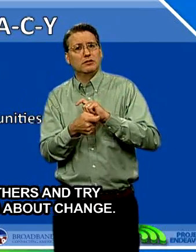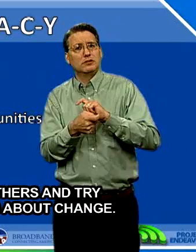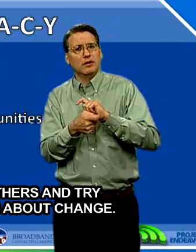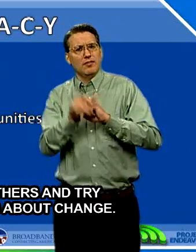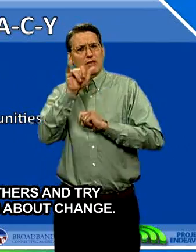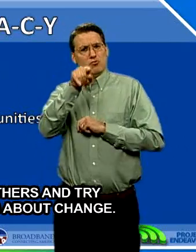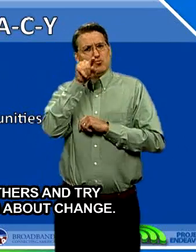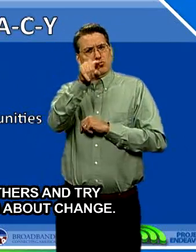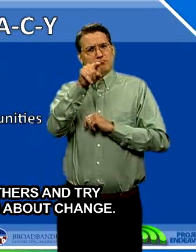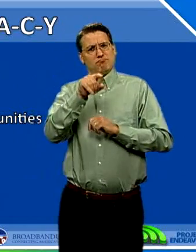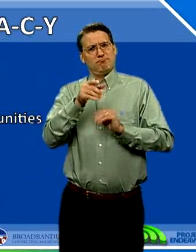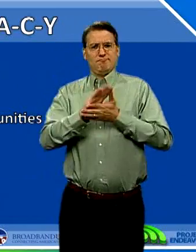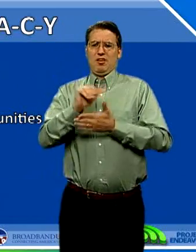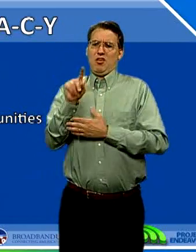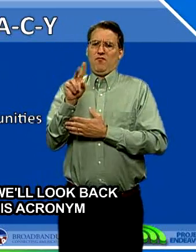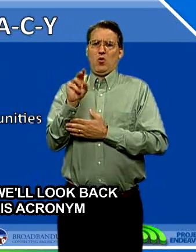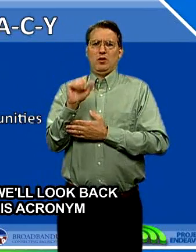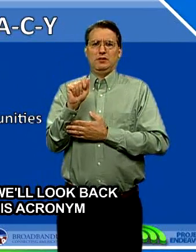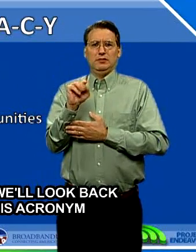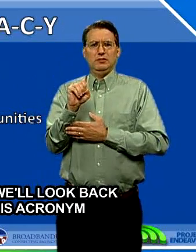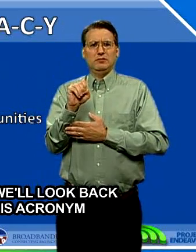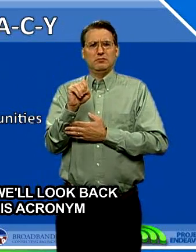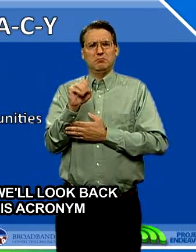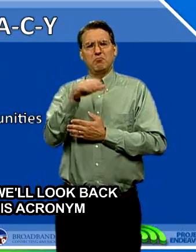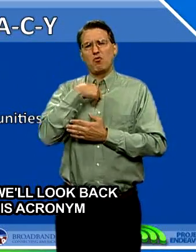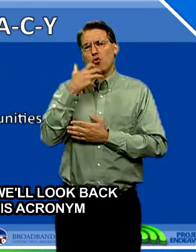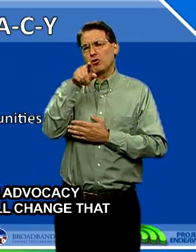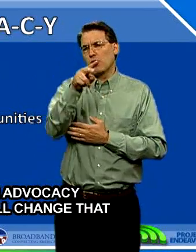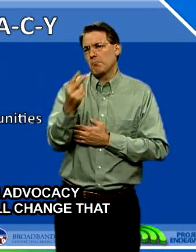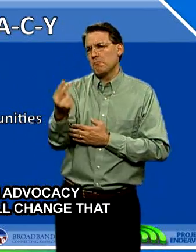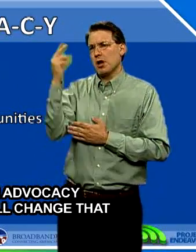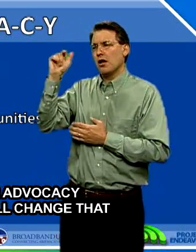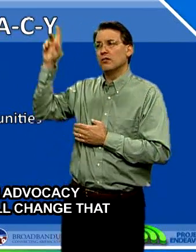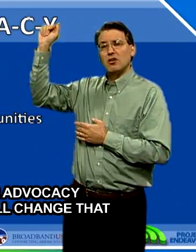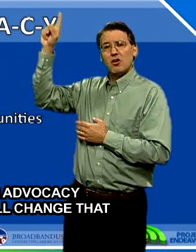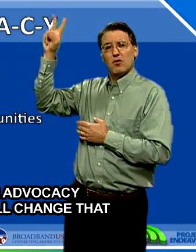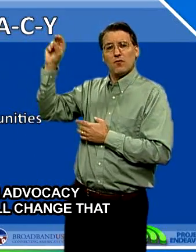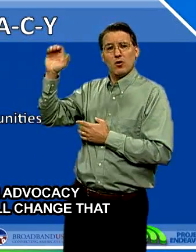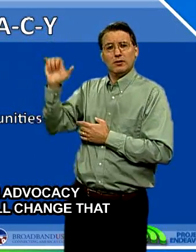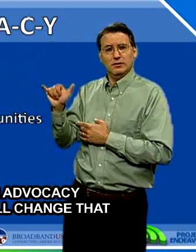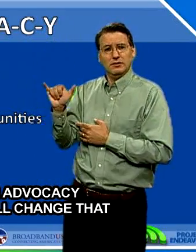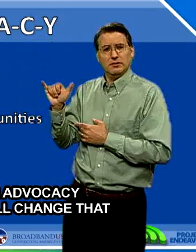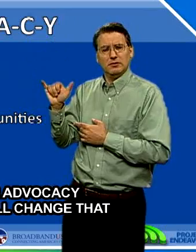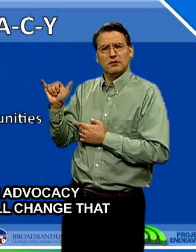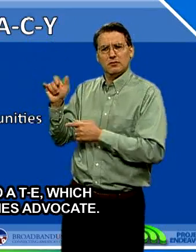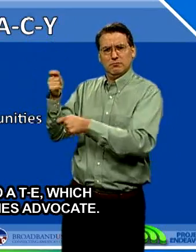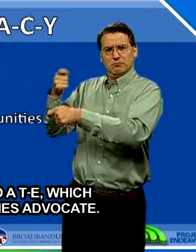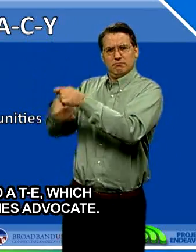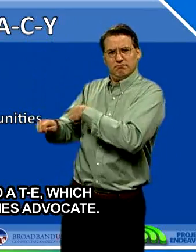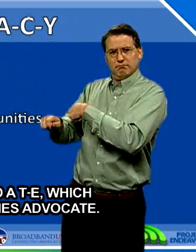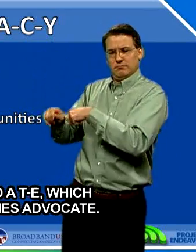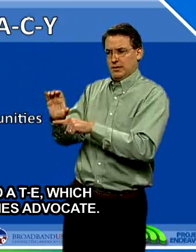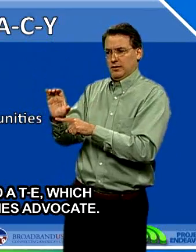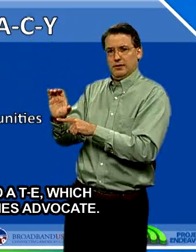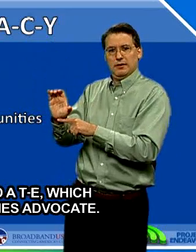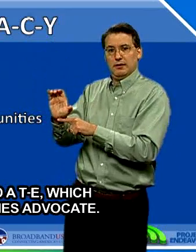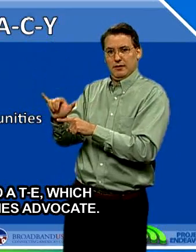change. So now we'll look back at this acronym for advocacy and we'll change that CY to a